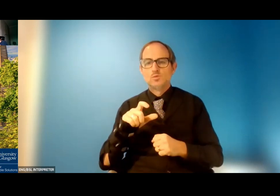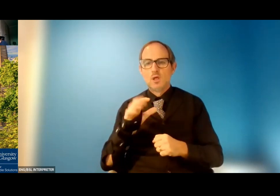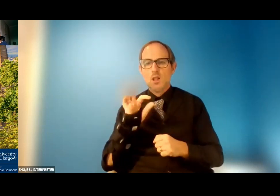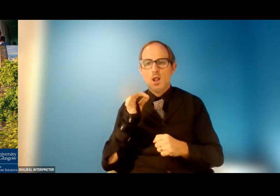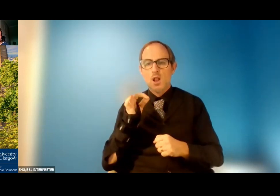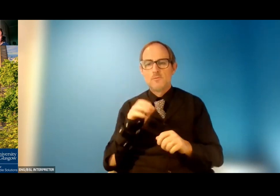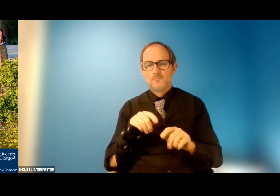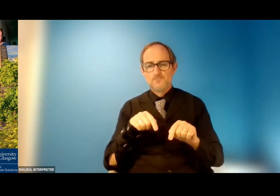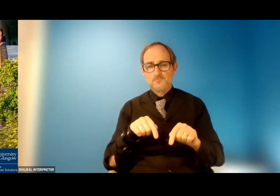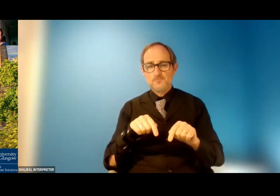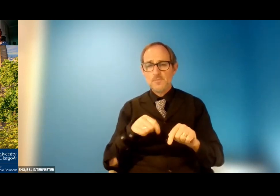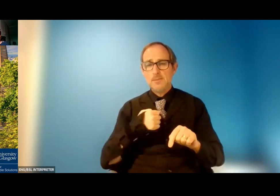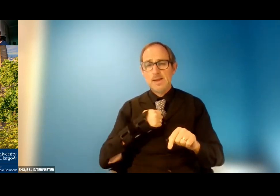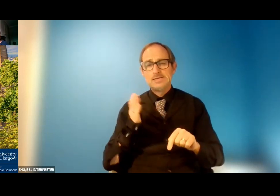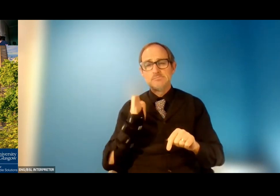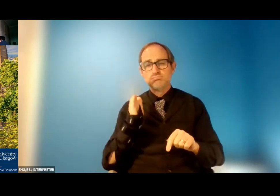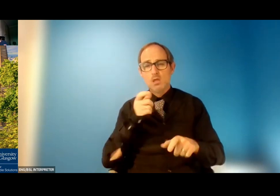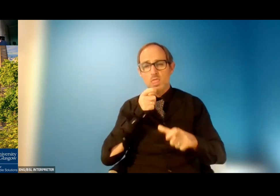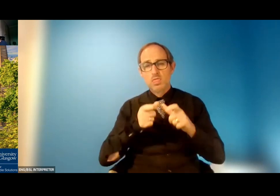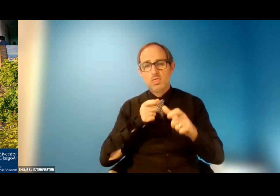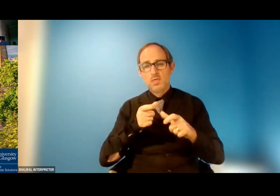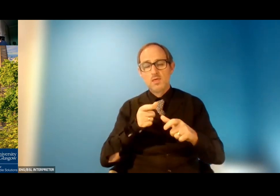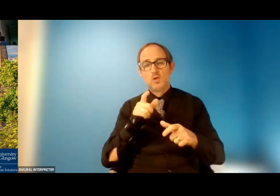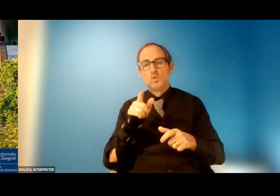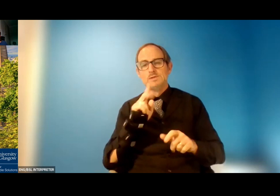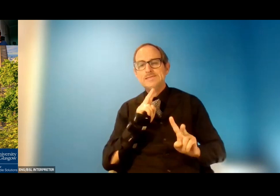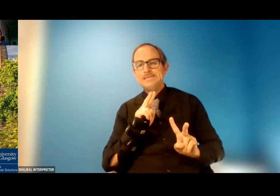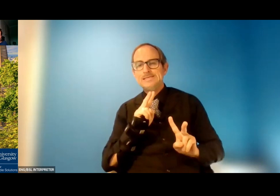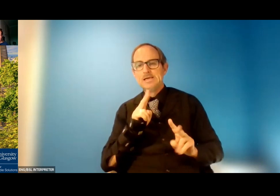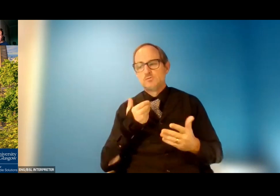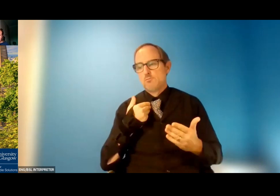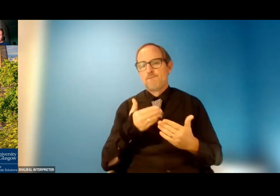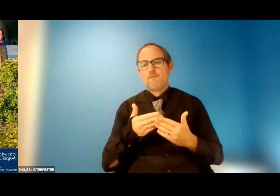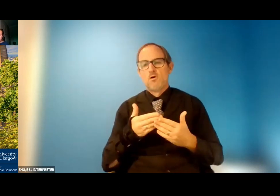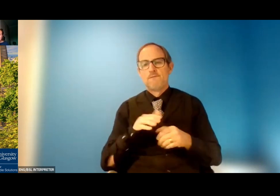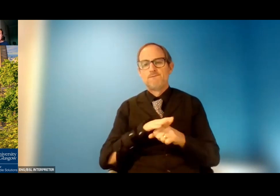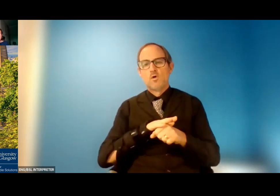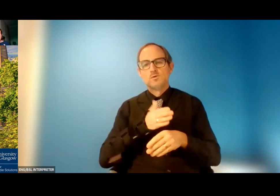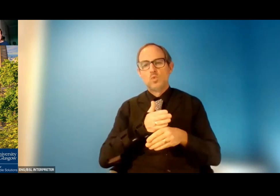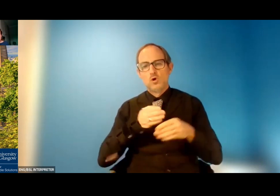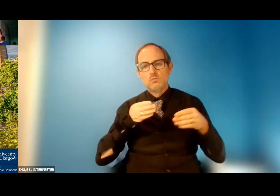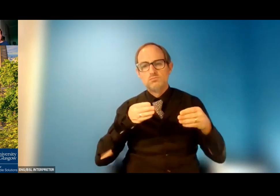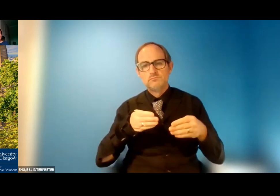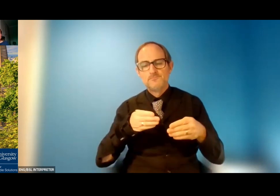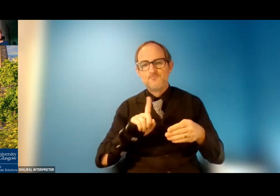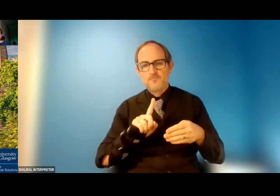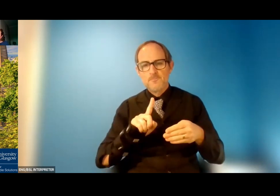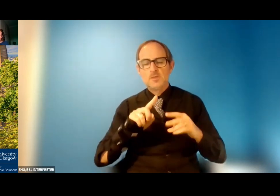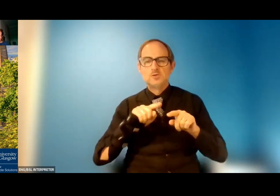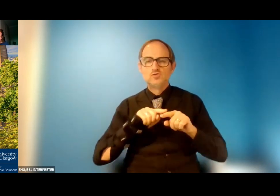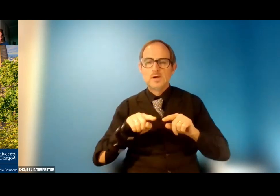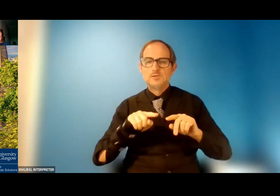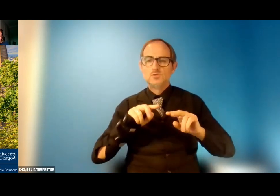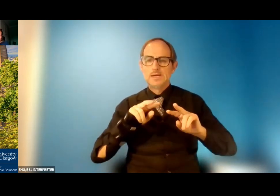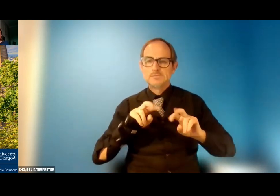you'll see from my presentation that the focus of the work so far has really been to try and explore